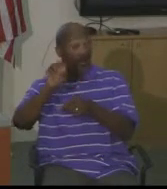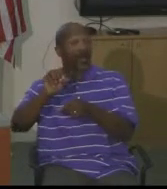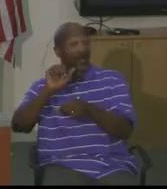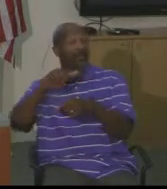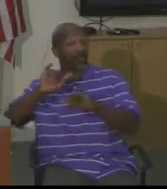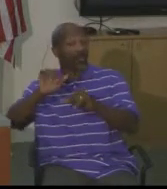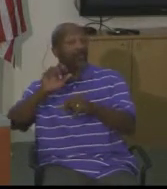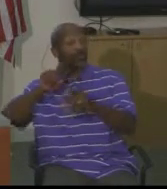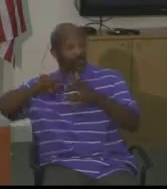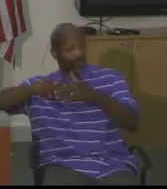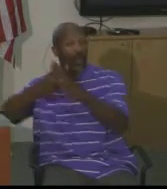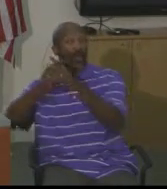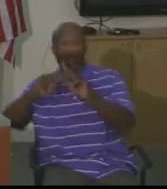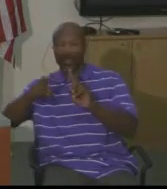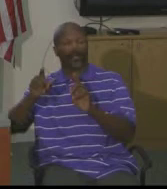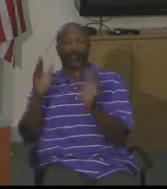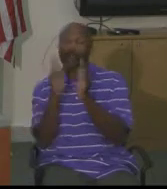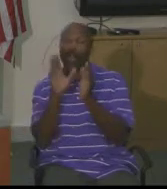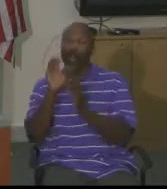company.